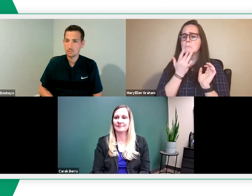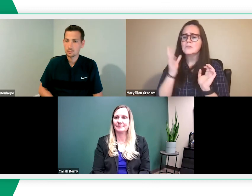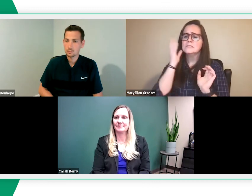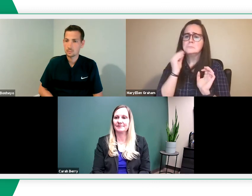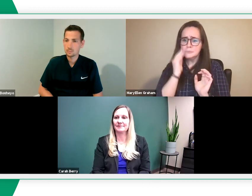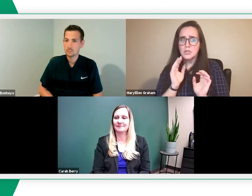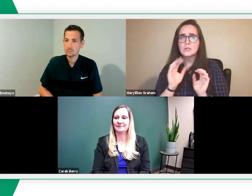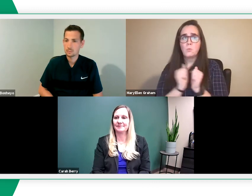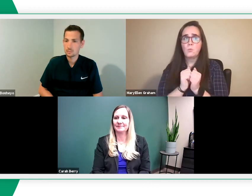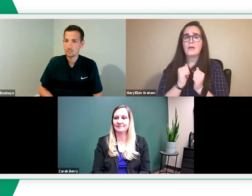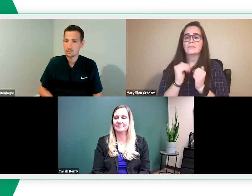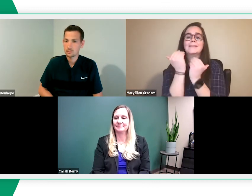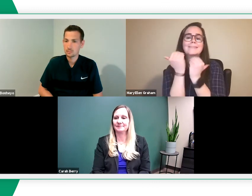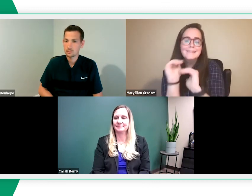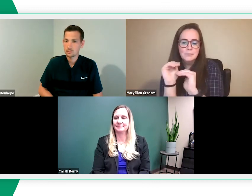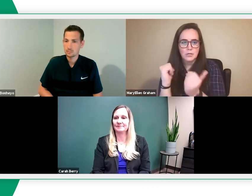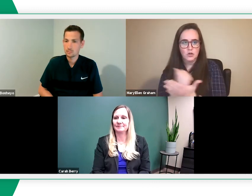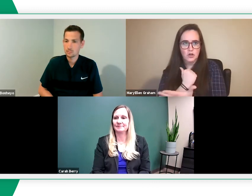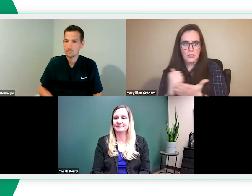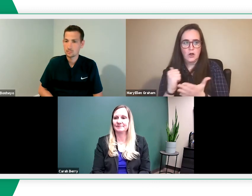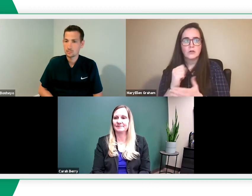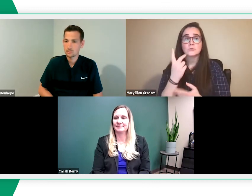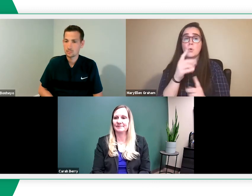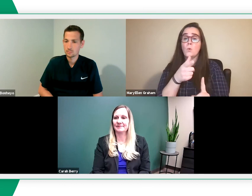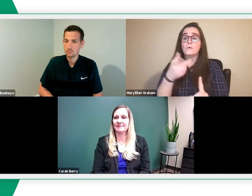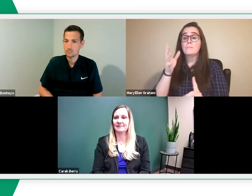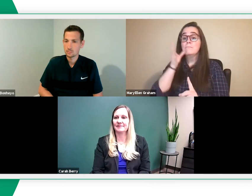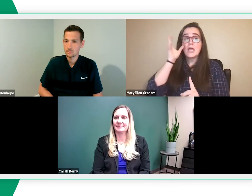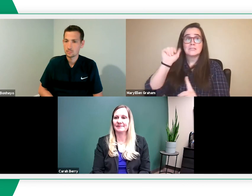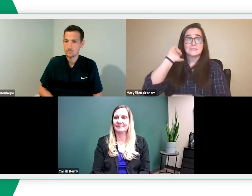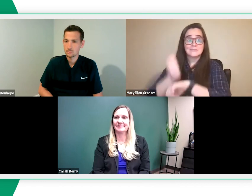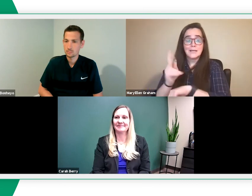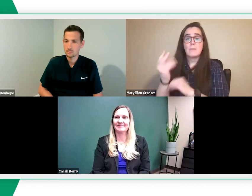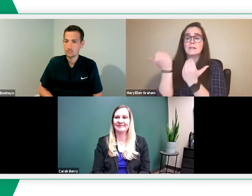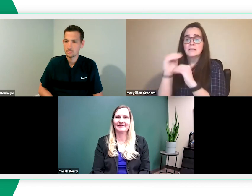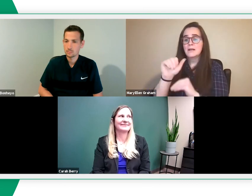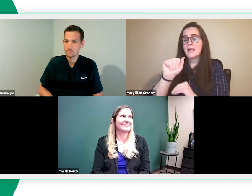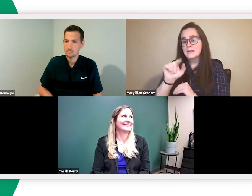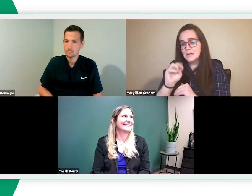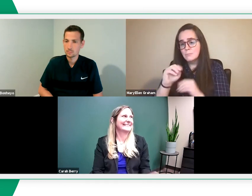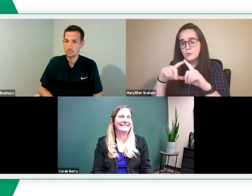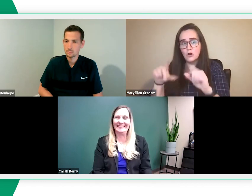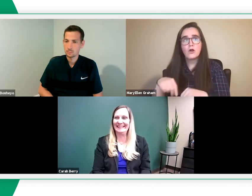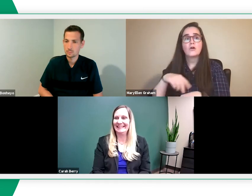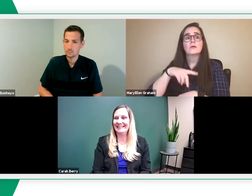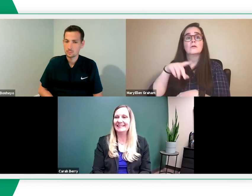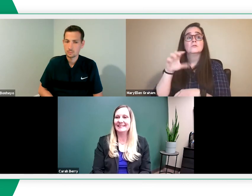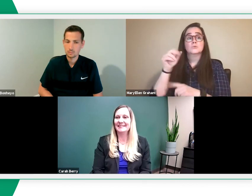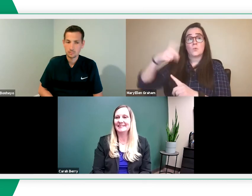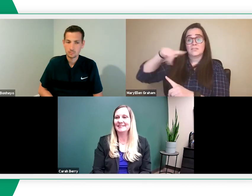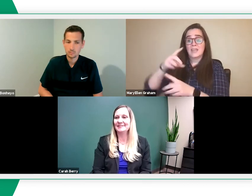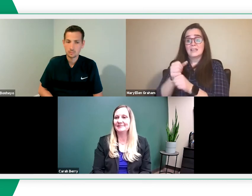the students to get an experience, a tangible experience, by having a credit card that's